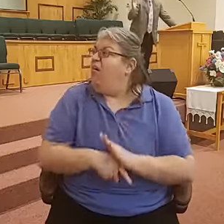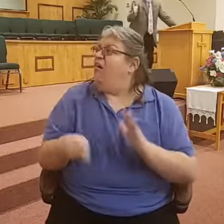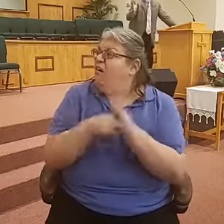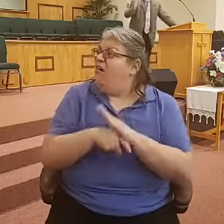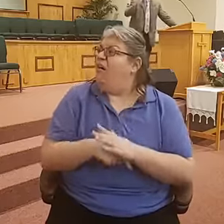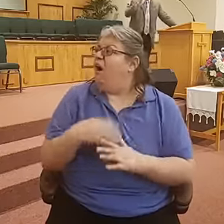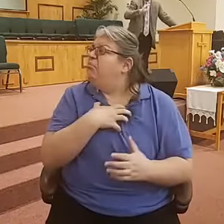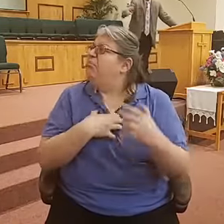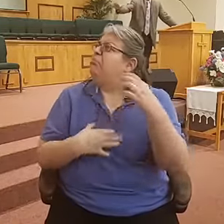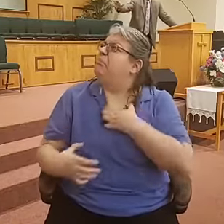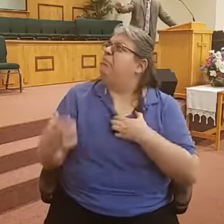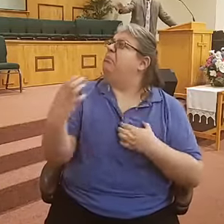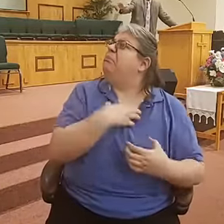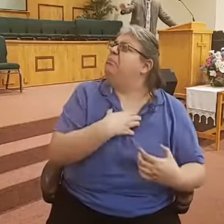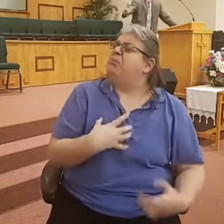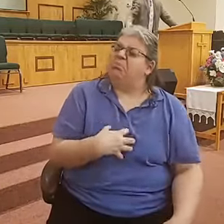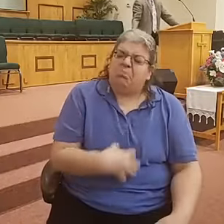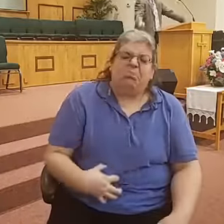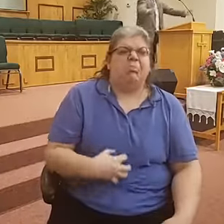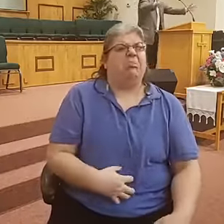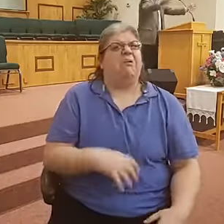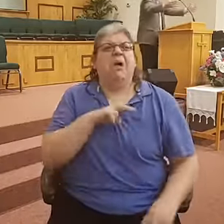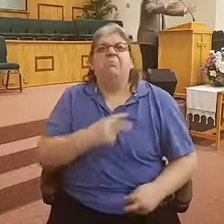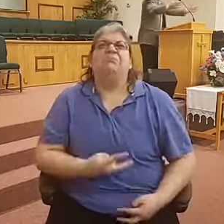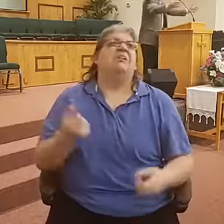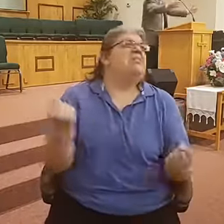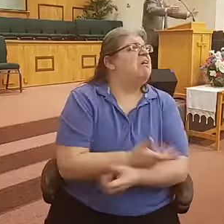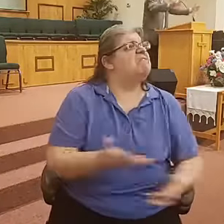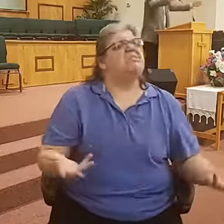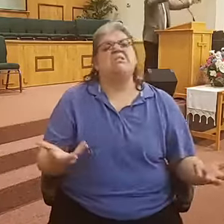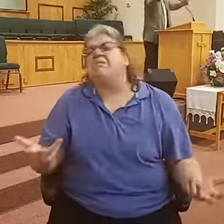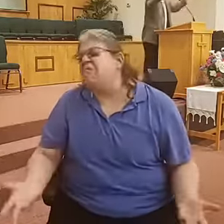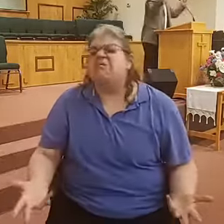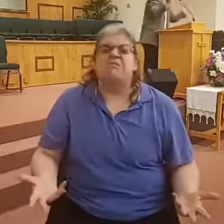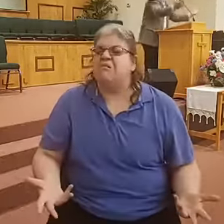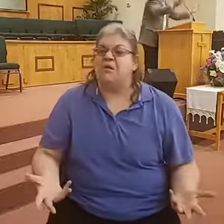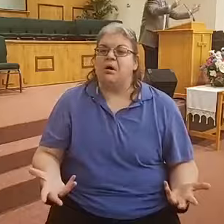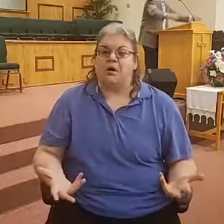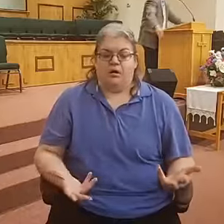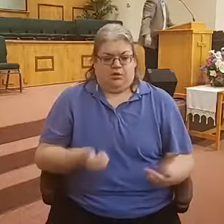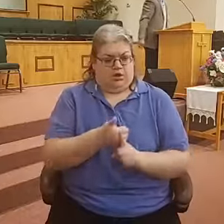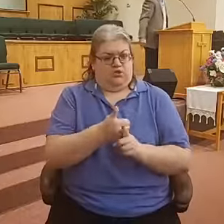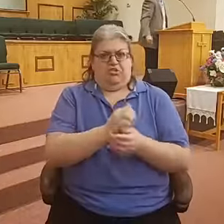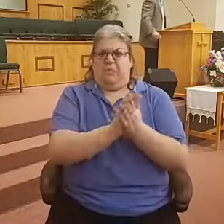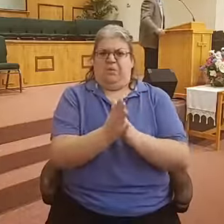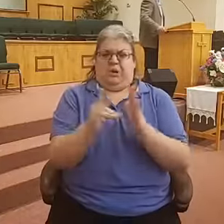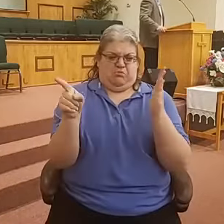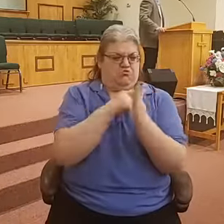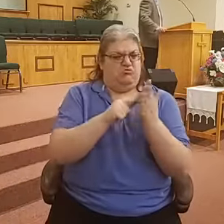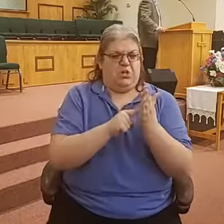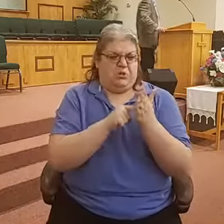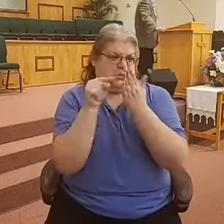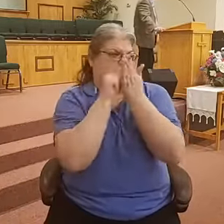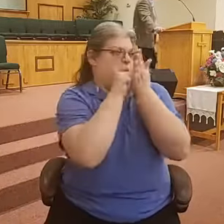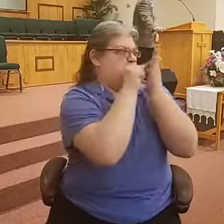and get upset about everything about life, and all of a sudden, you're the most critical person in the world.